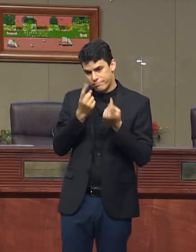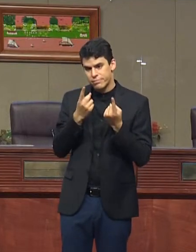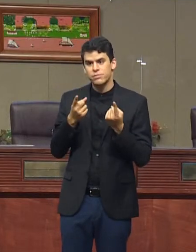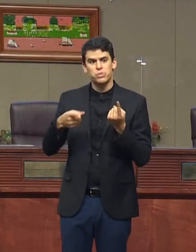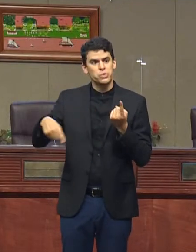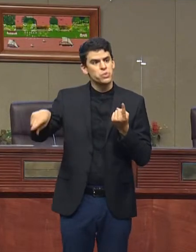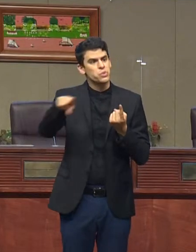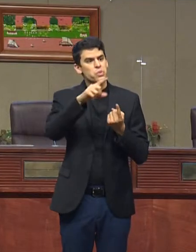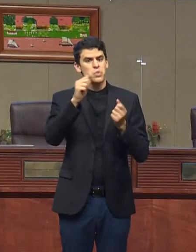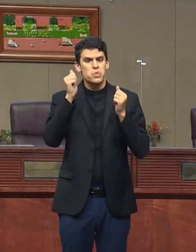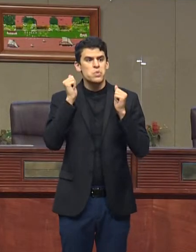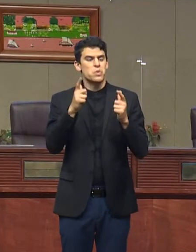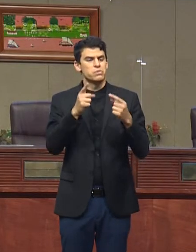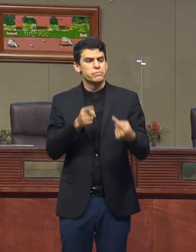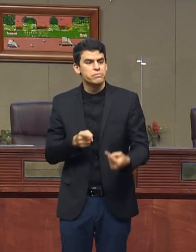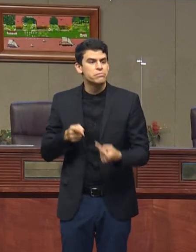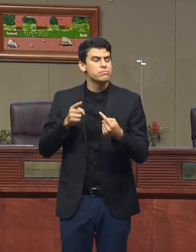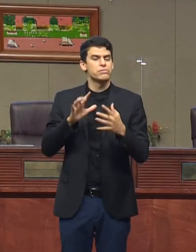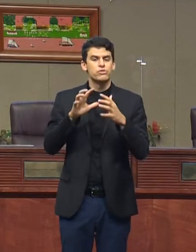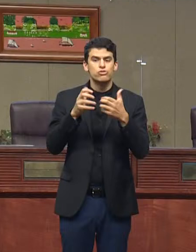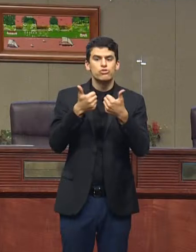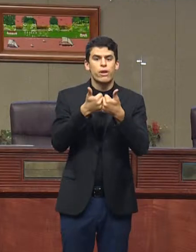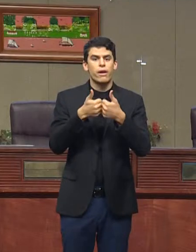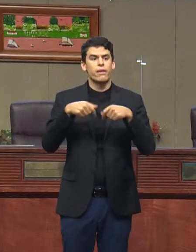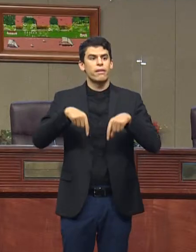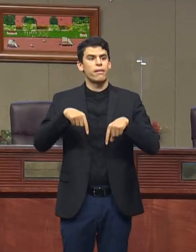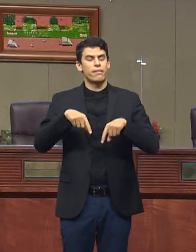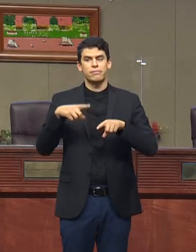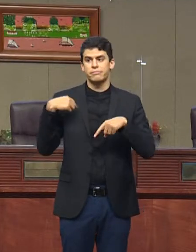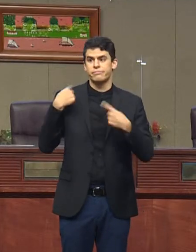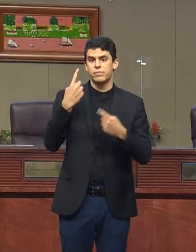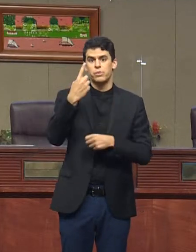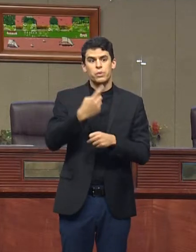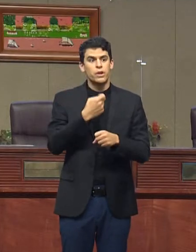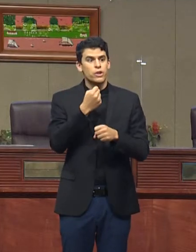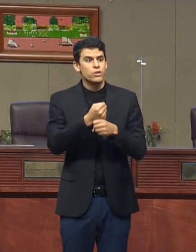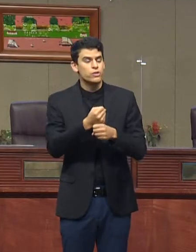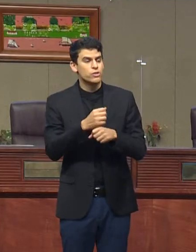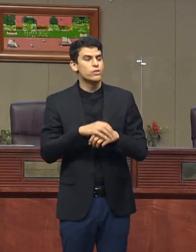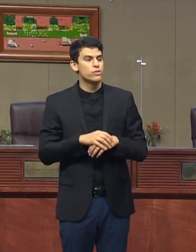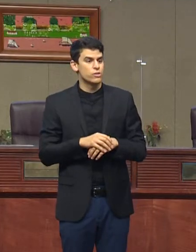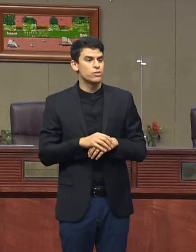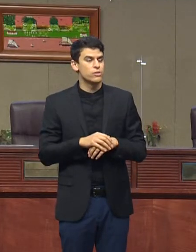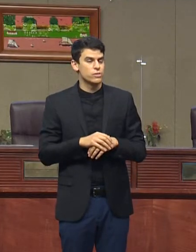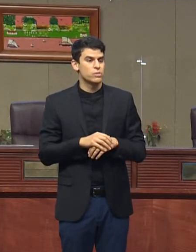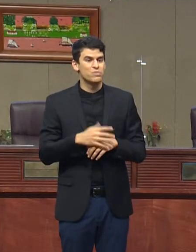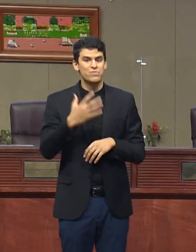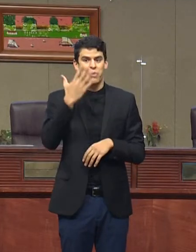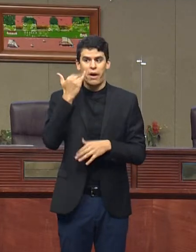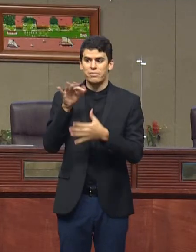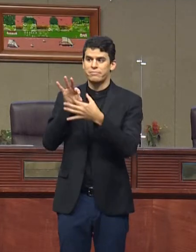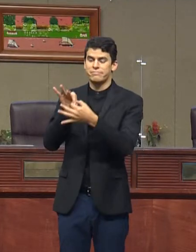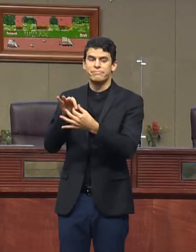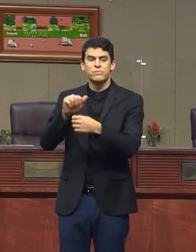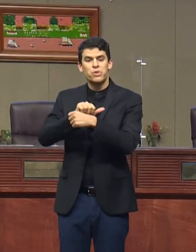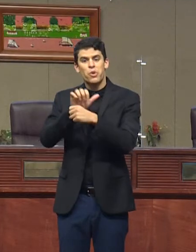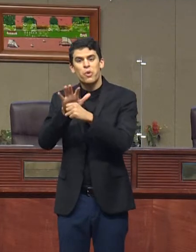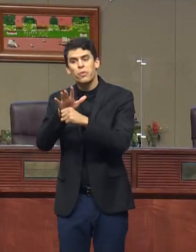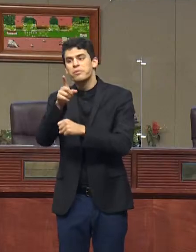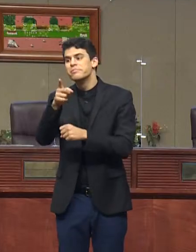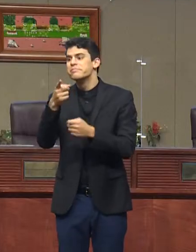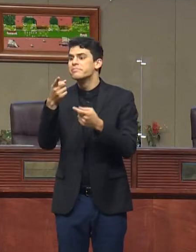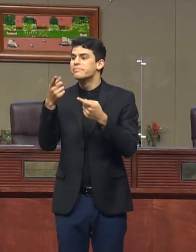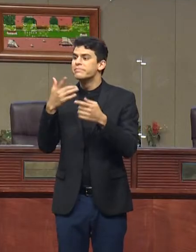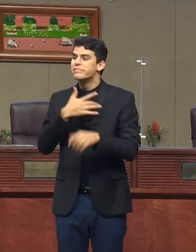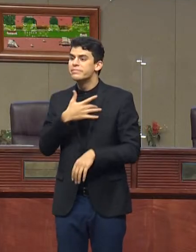all Americans, and certainly those here within our community. That has resulted in various depression and other things